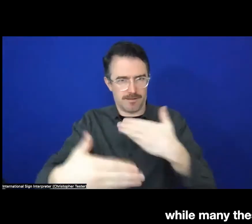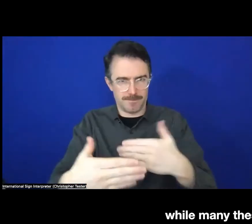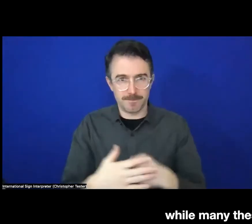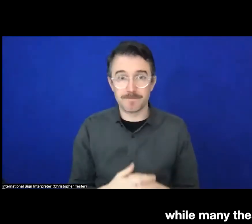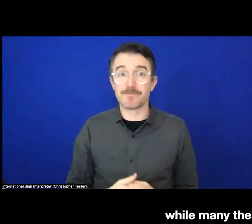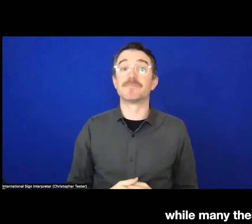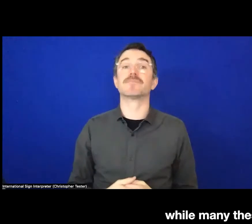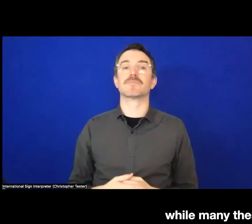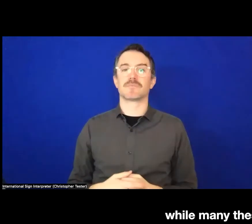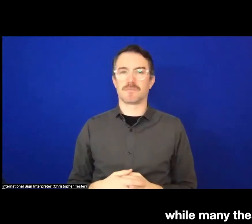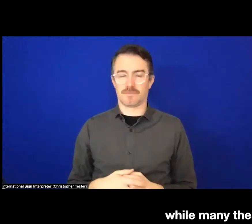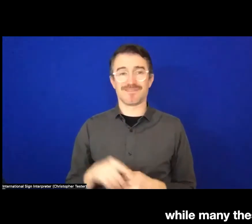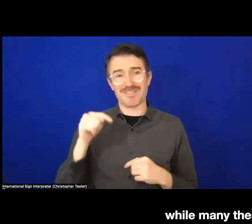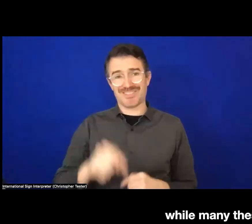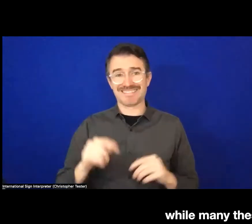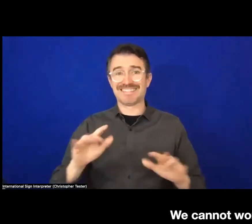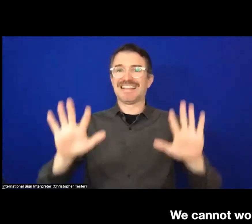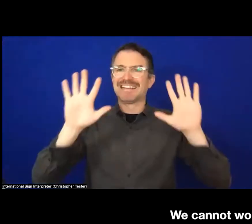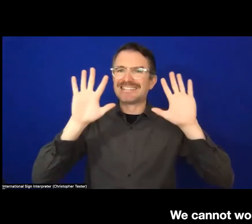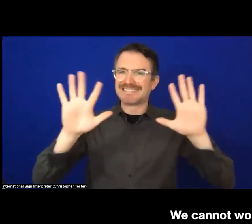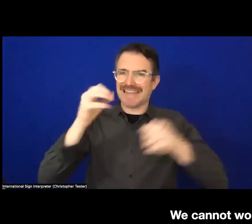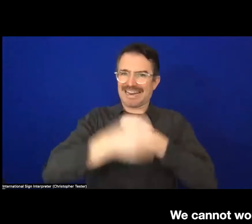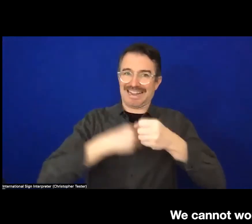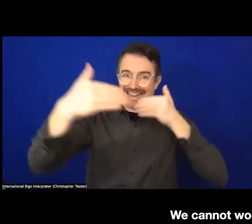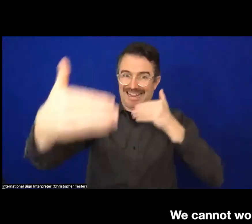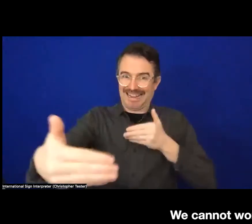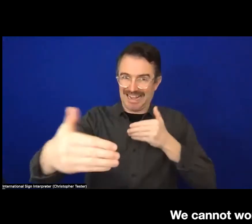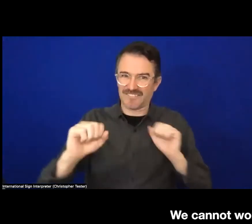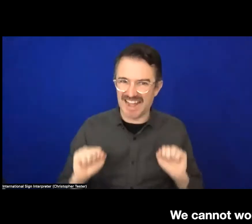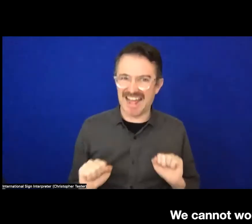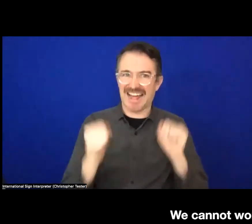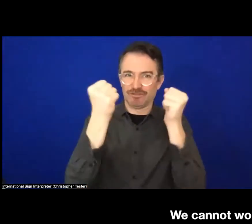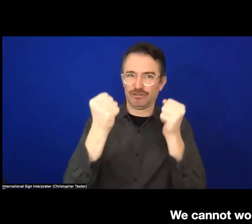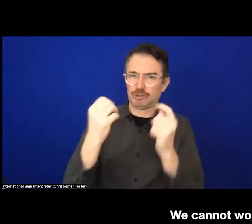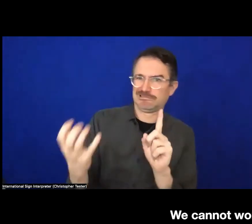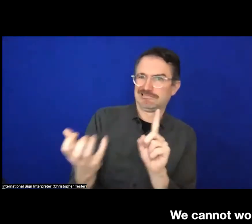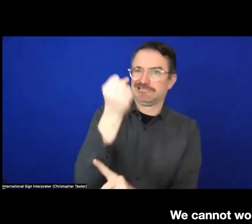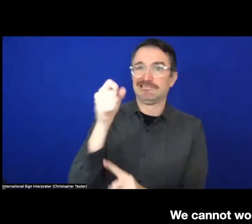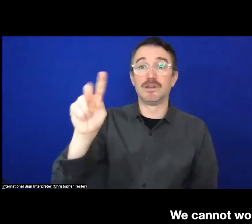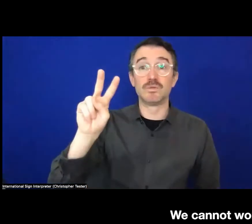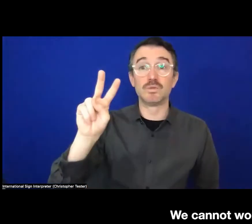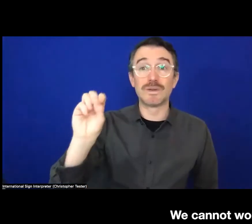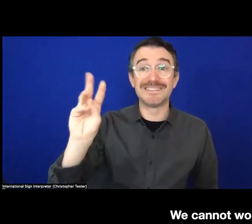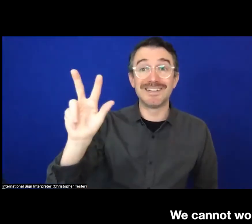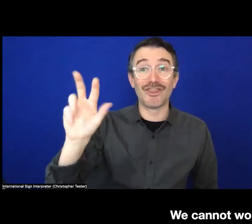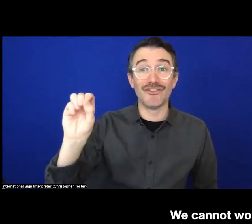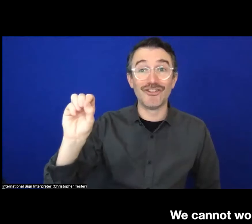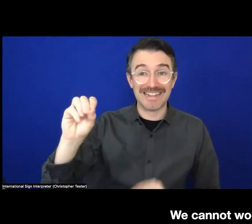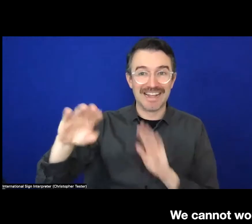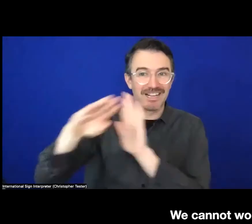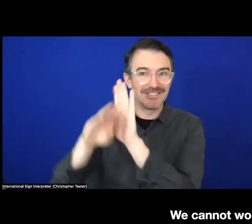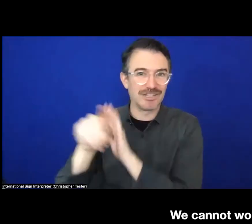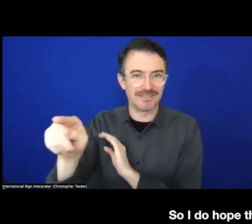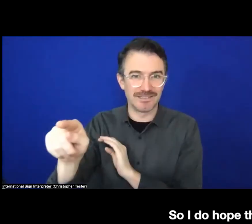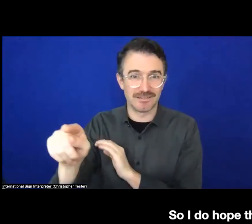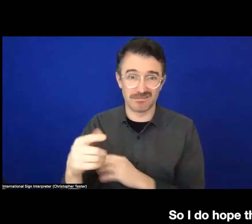targets are disrupted by COVID-19 pandemic. We cannot work in silo if we want to accelerate